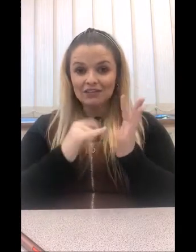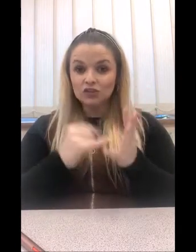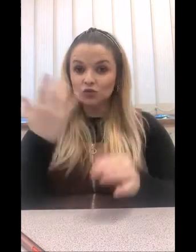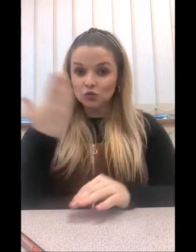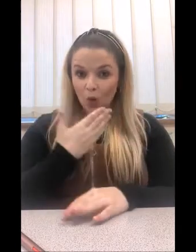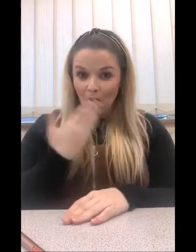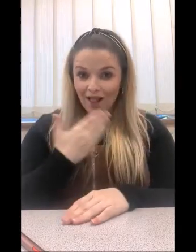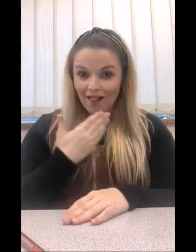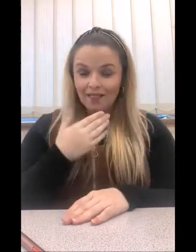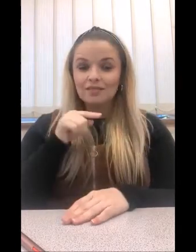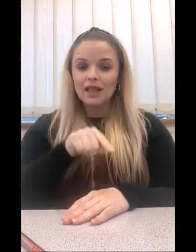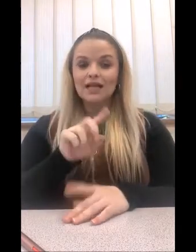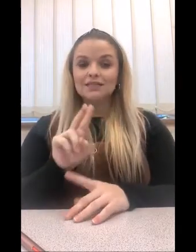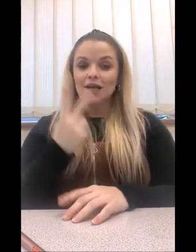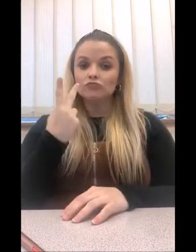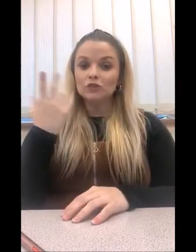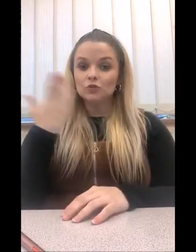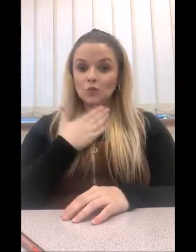Clair's, a secondary school.